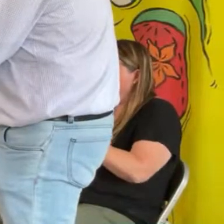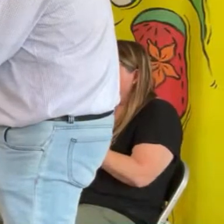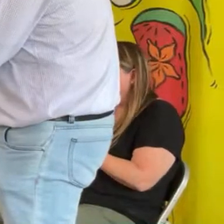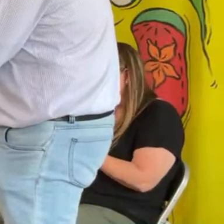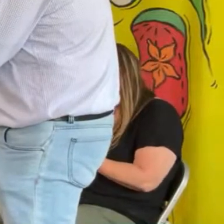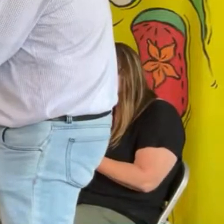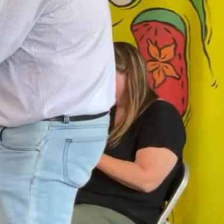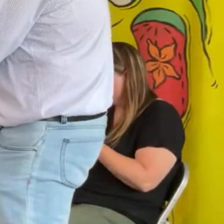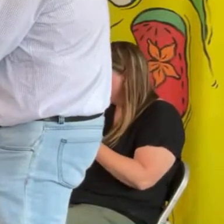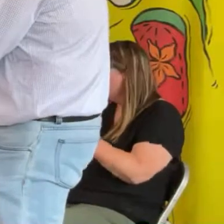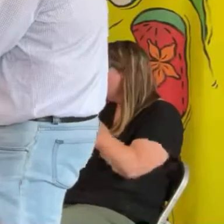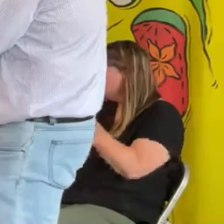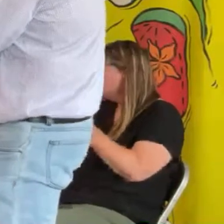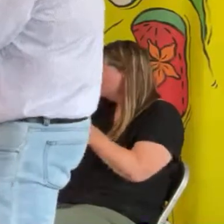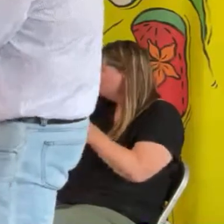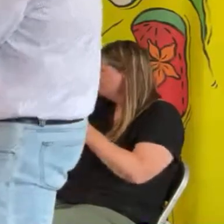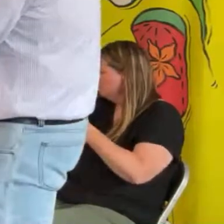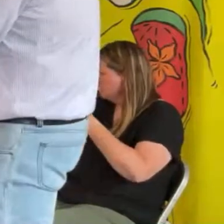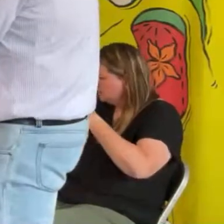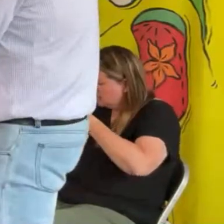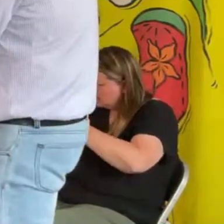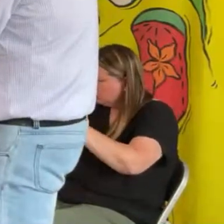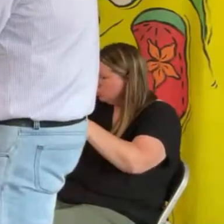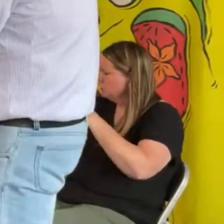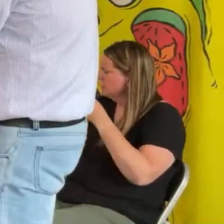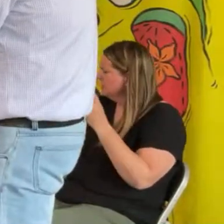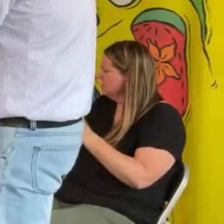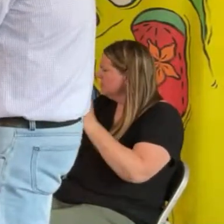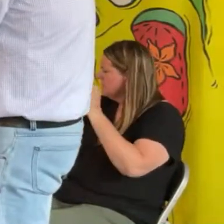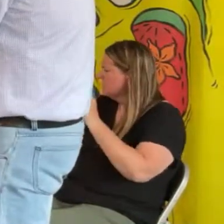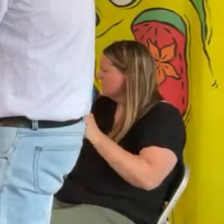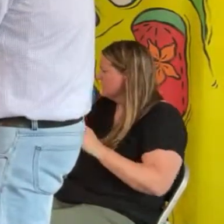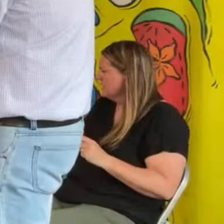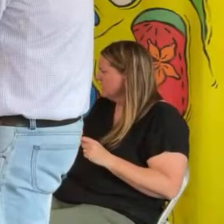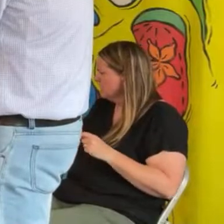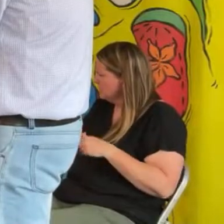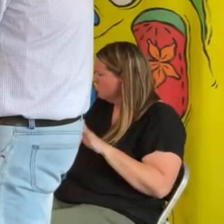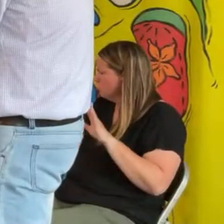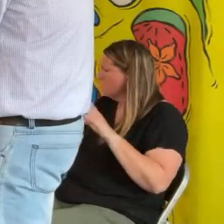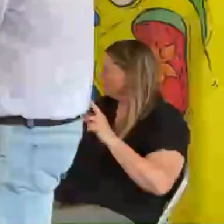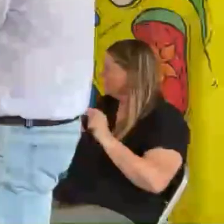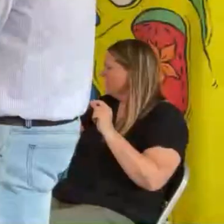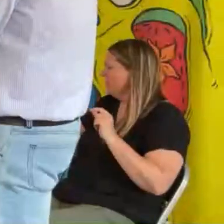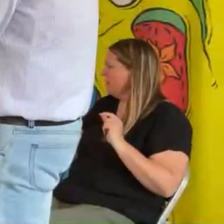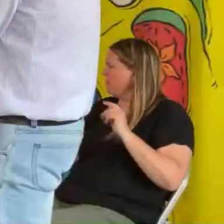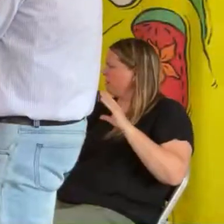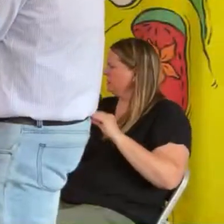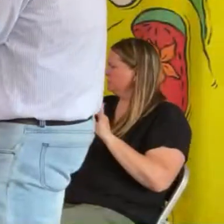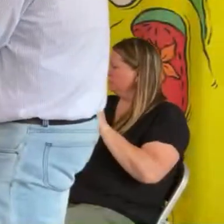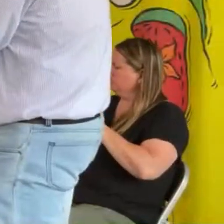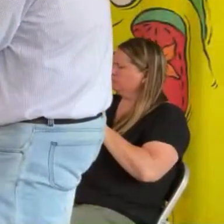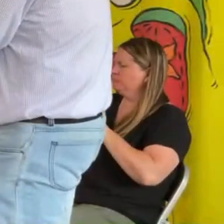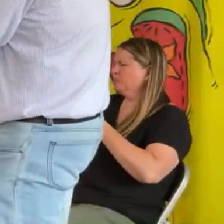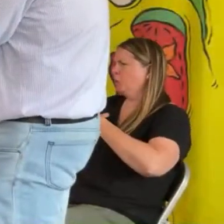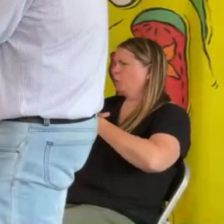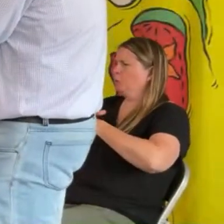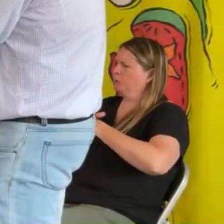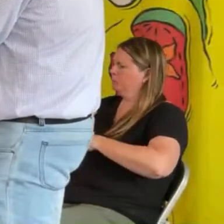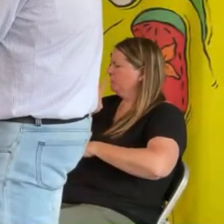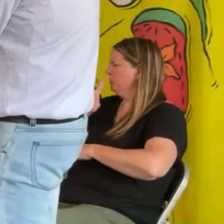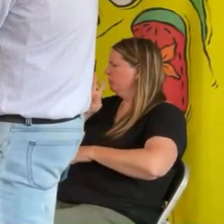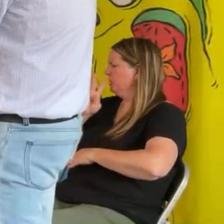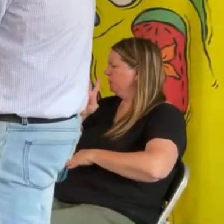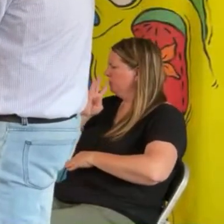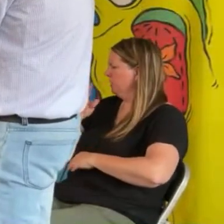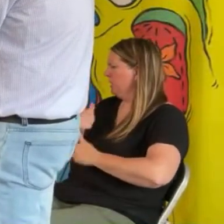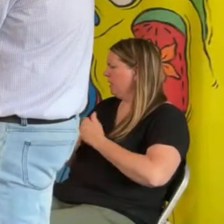Disperses immediately. The puppet mimics in a wooden falsetto. Everyone freezes except